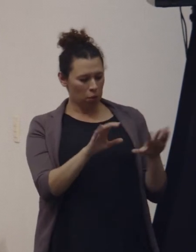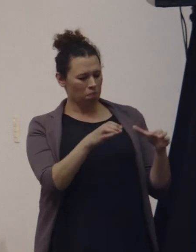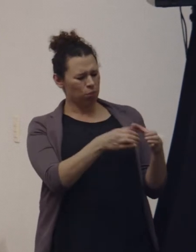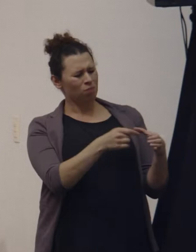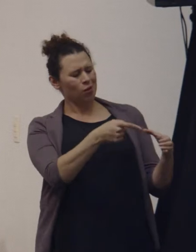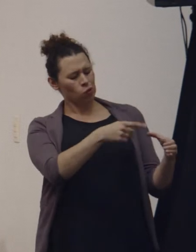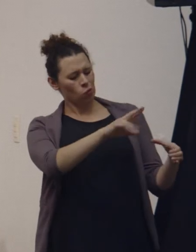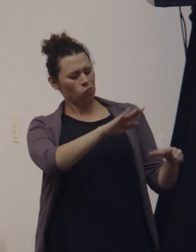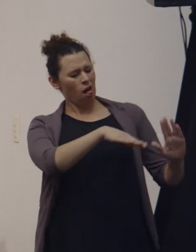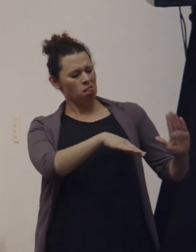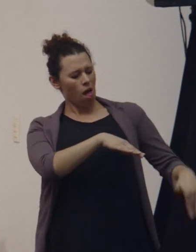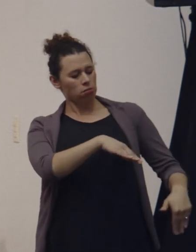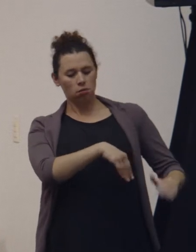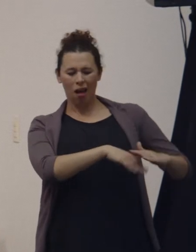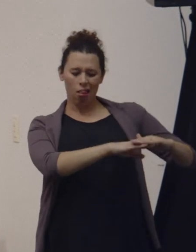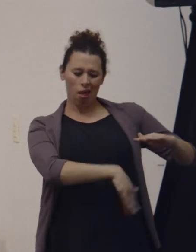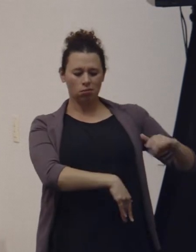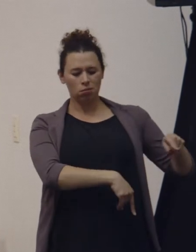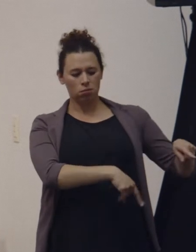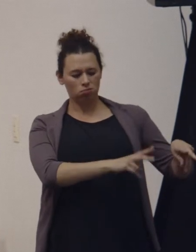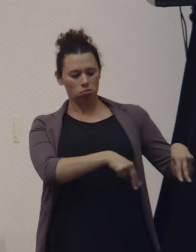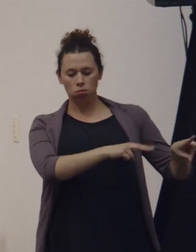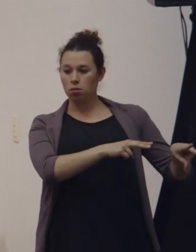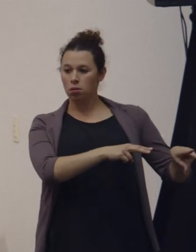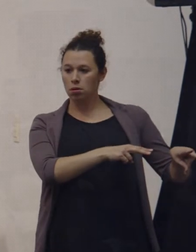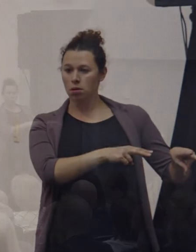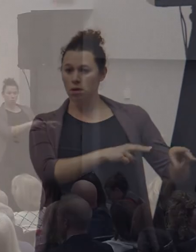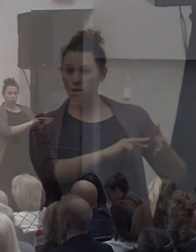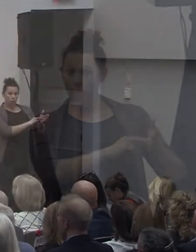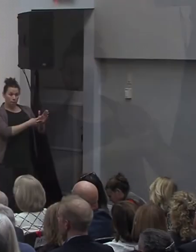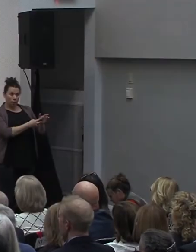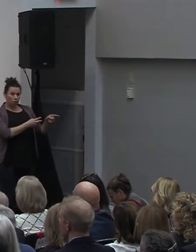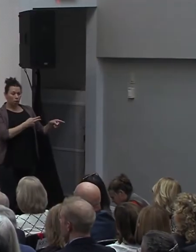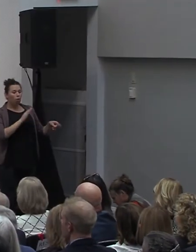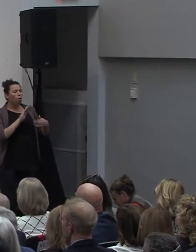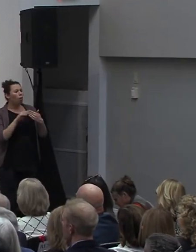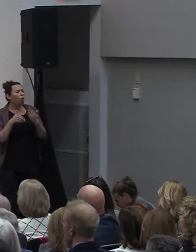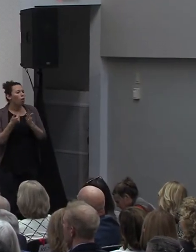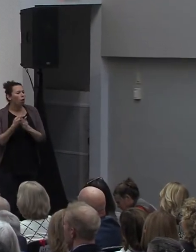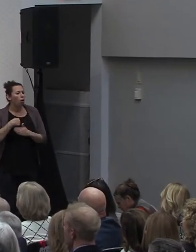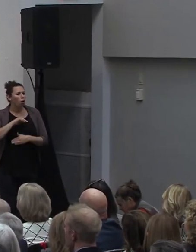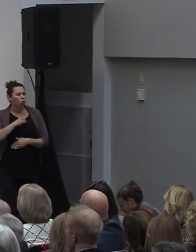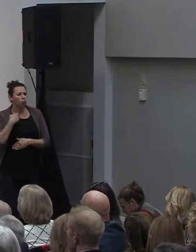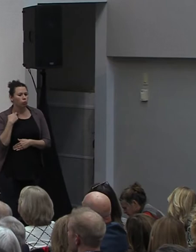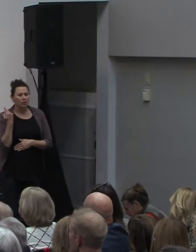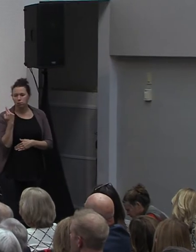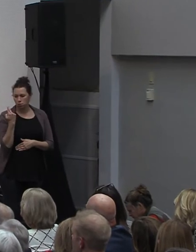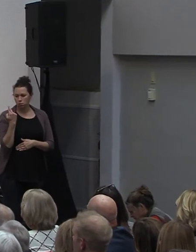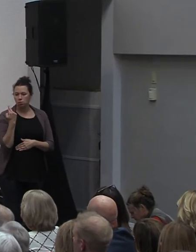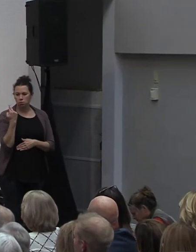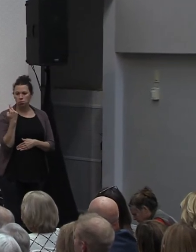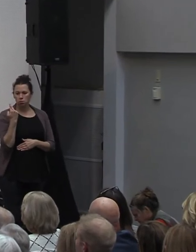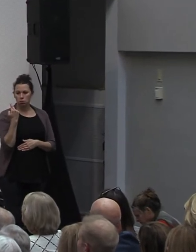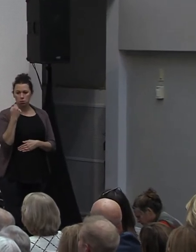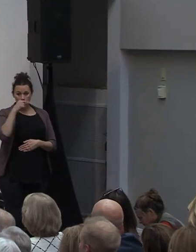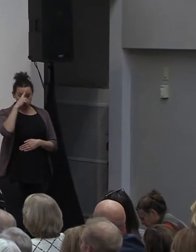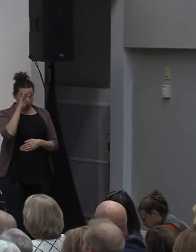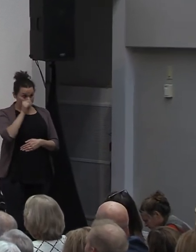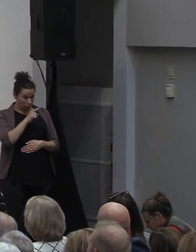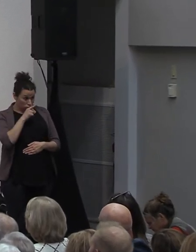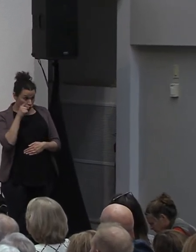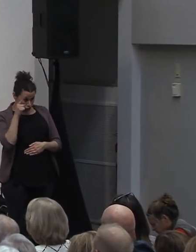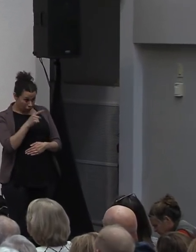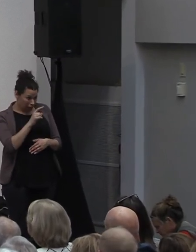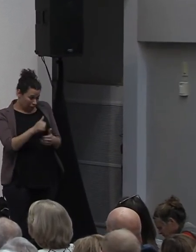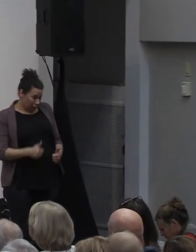than, we are all at risk. Because of this unfortunate reality, we wish to extend